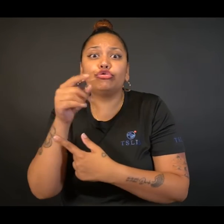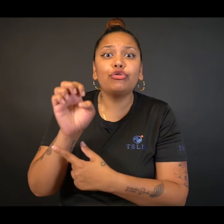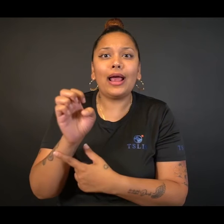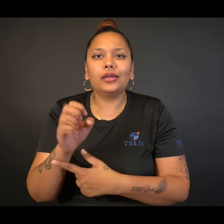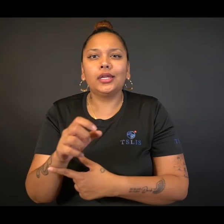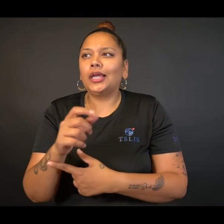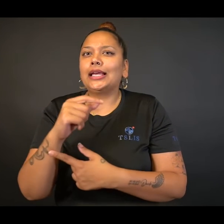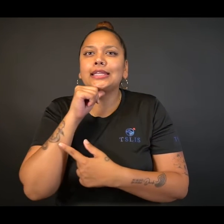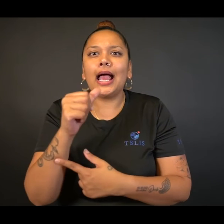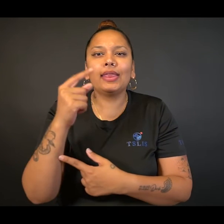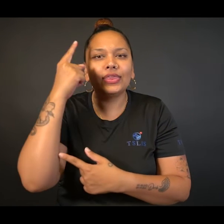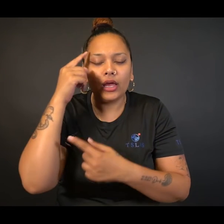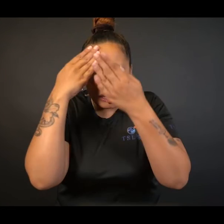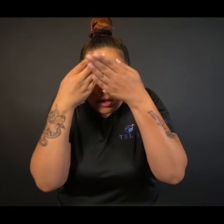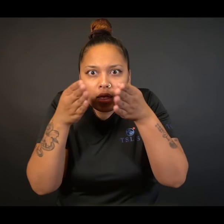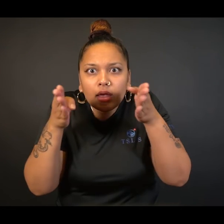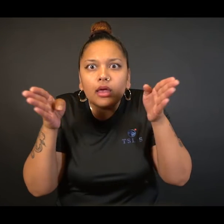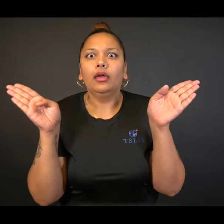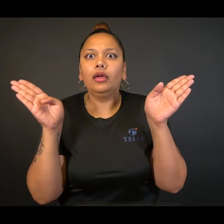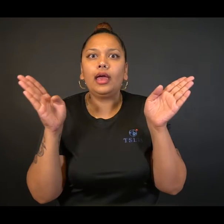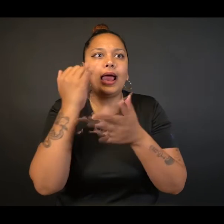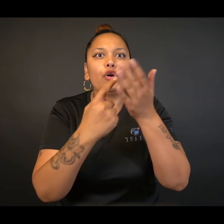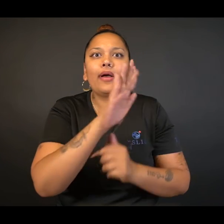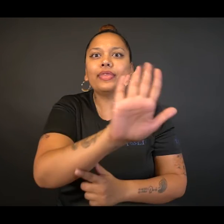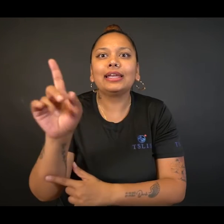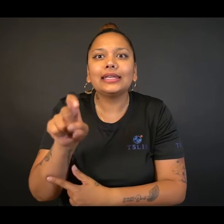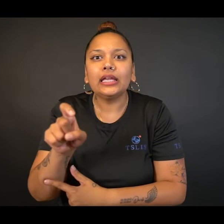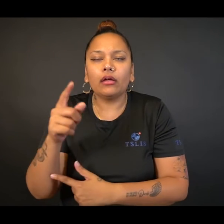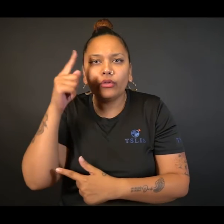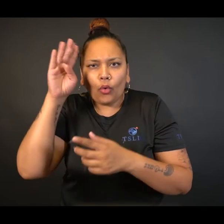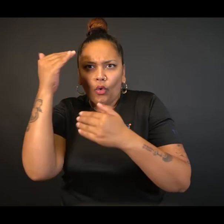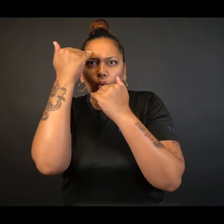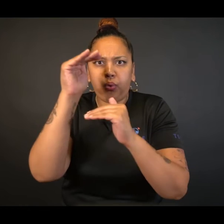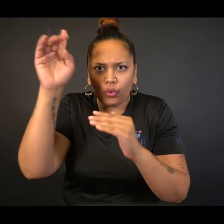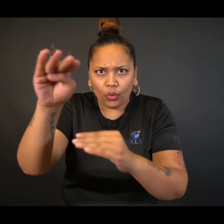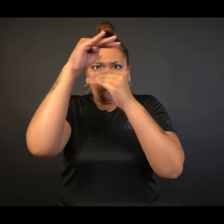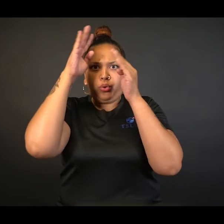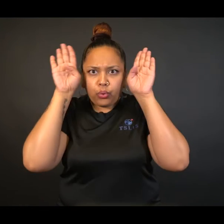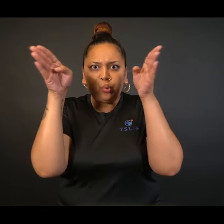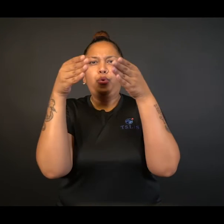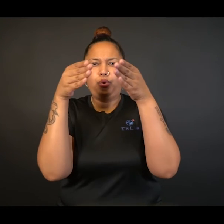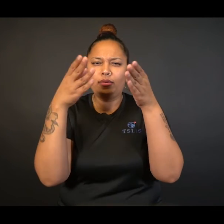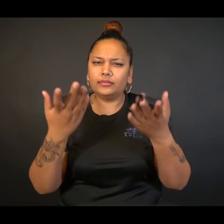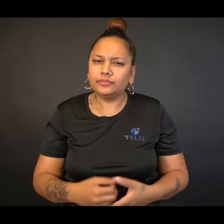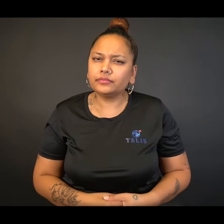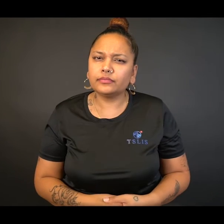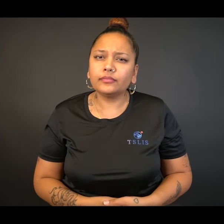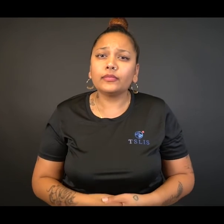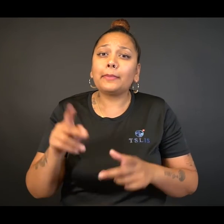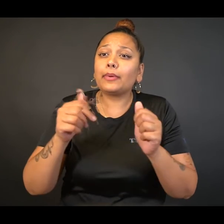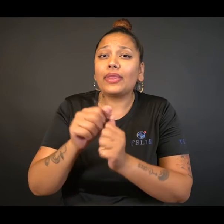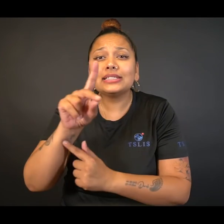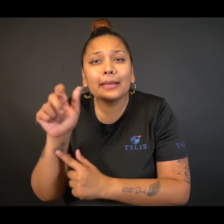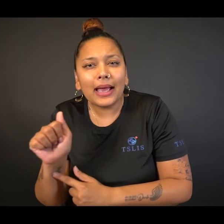changed. That's just another example of when organizations upgrade, they're